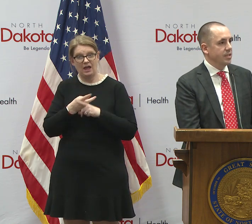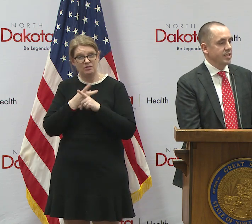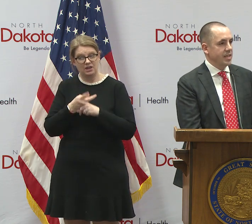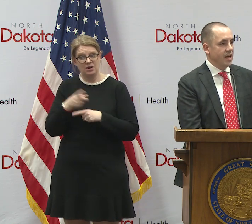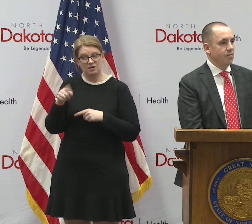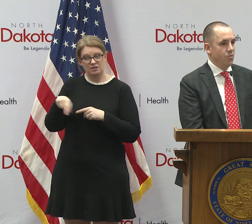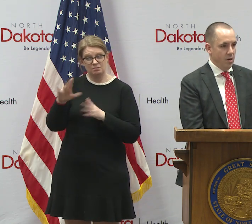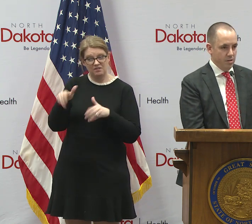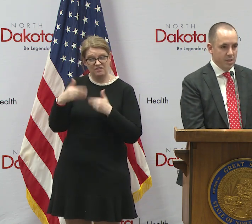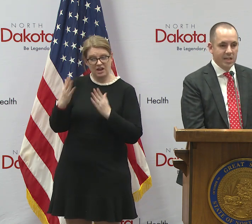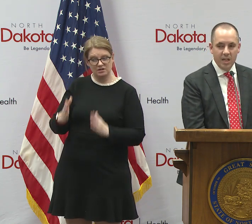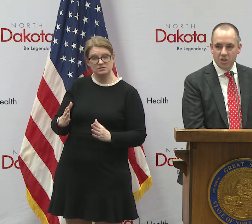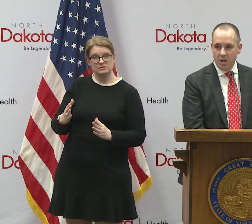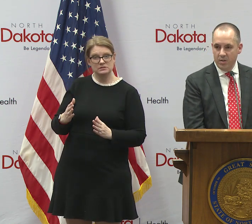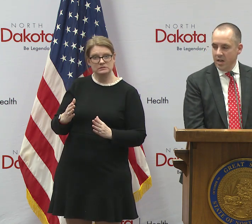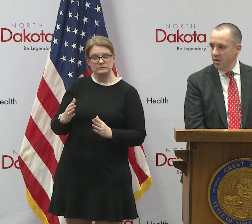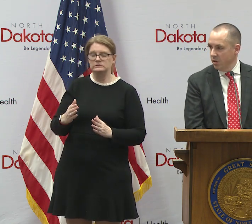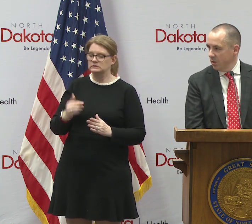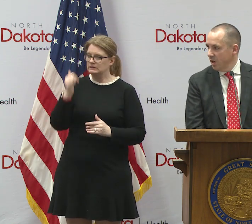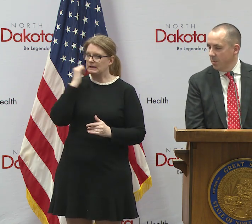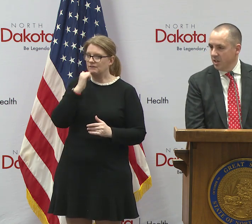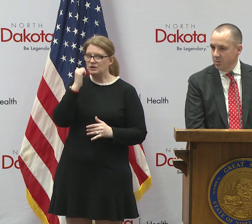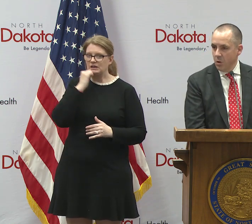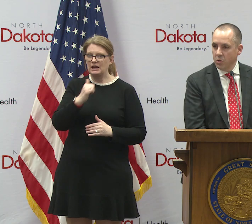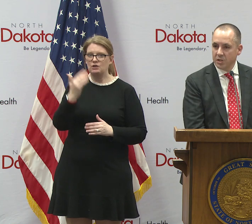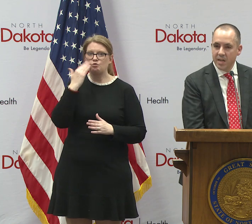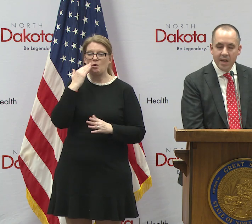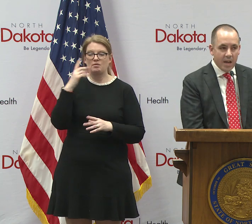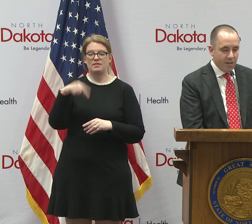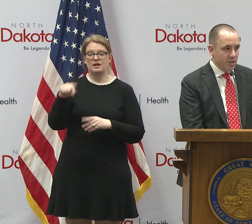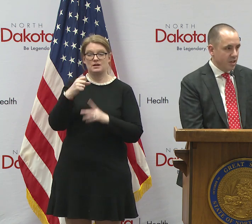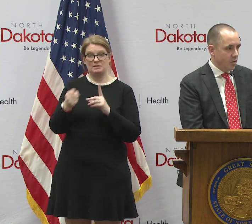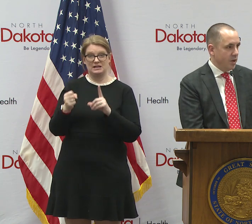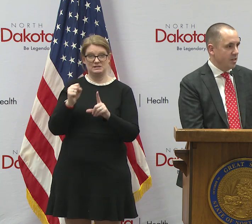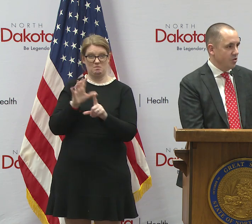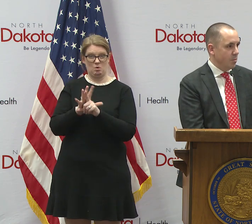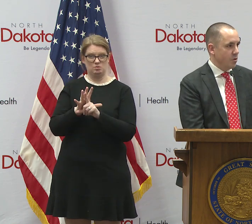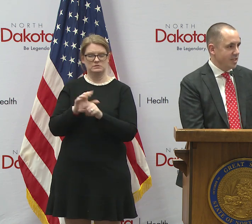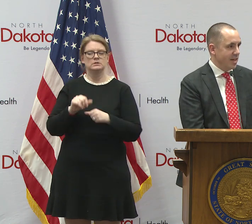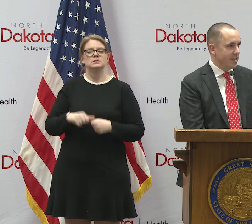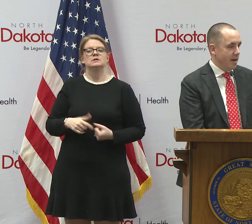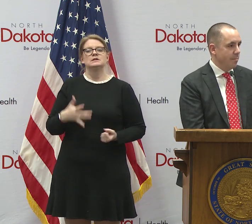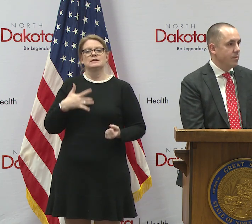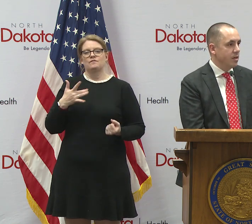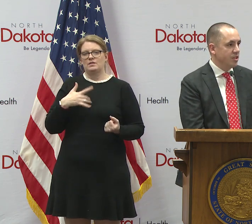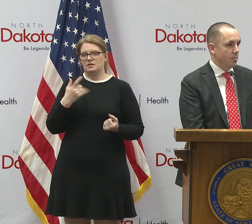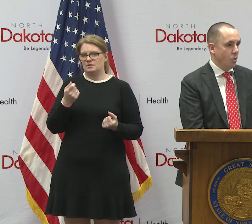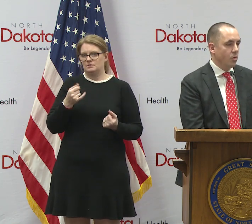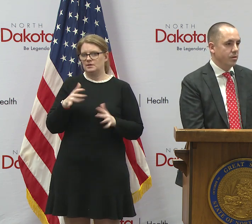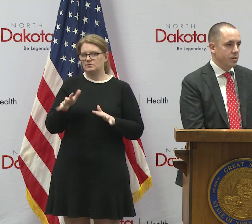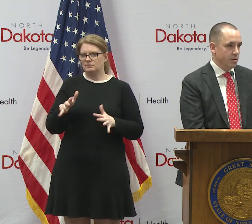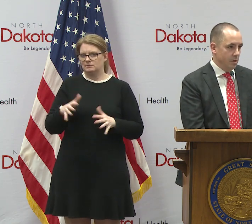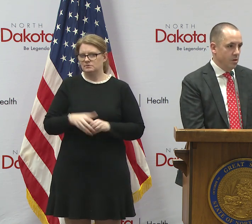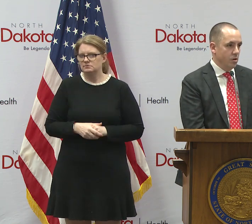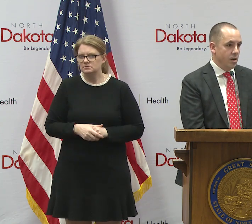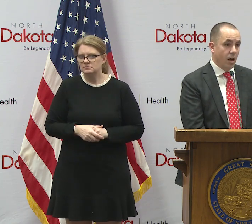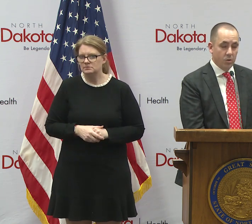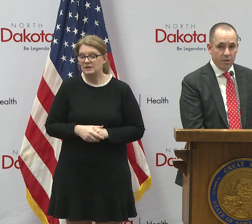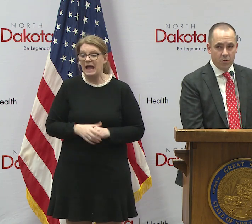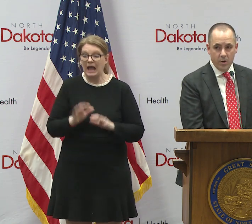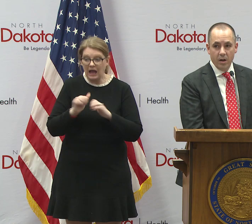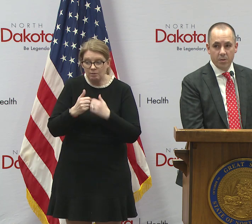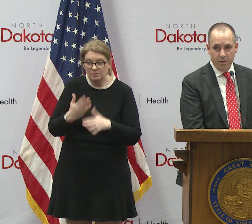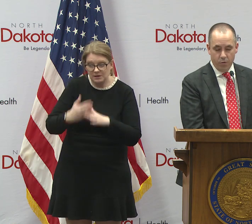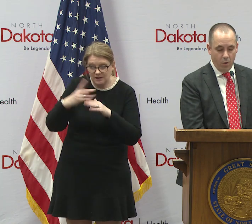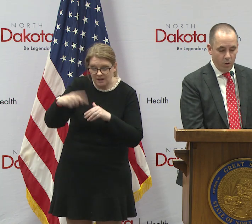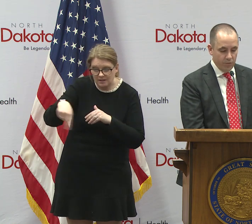folks as they stand in front each and every day knowing they're going to be exposed. Everything that we can do to protect them is important, not only